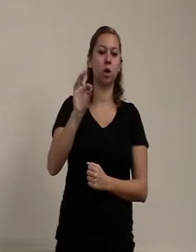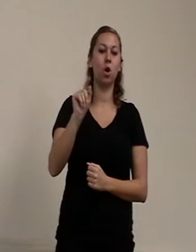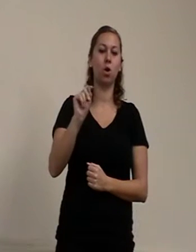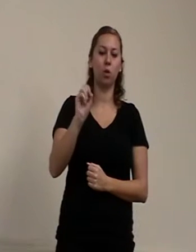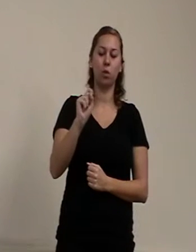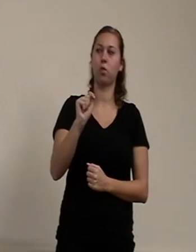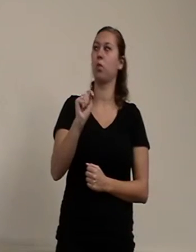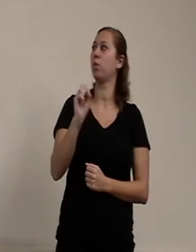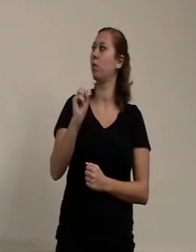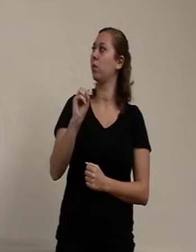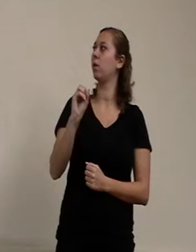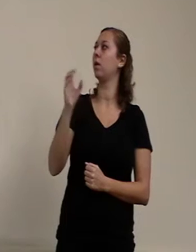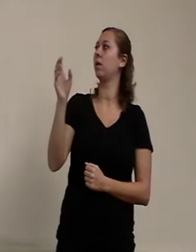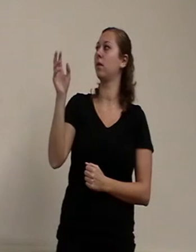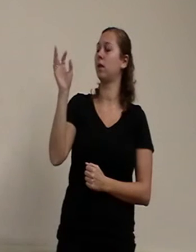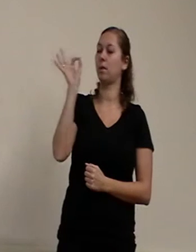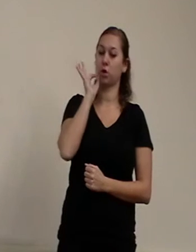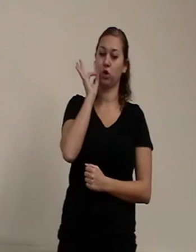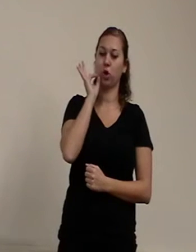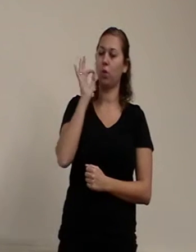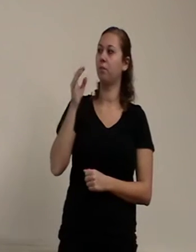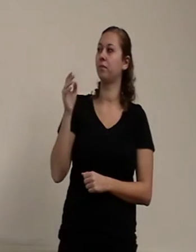with that, good.